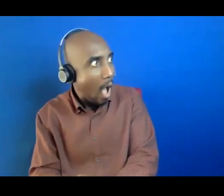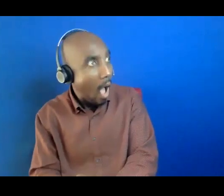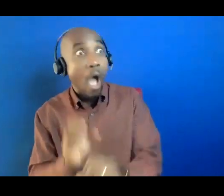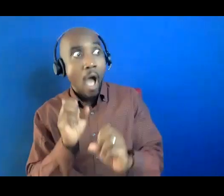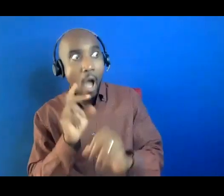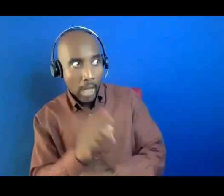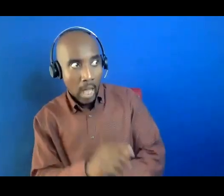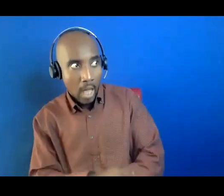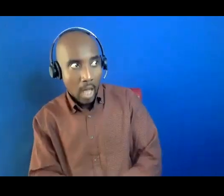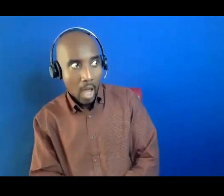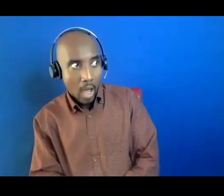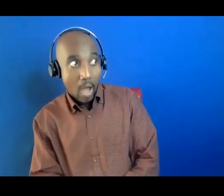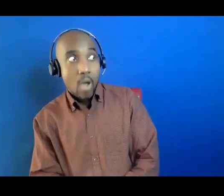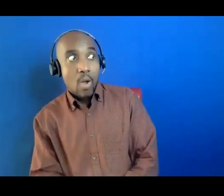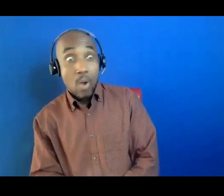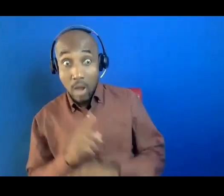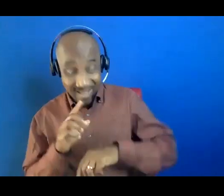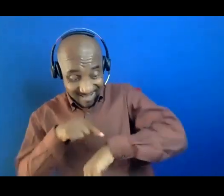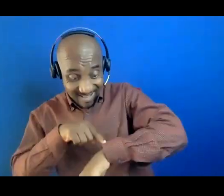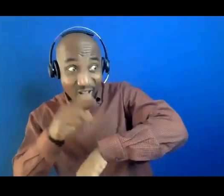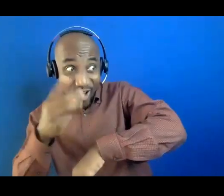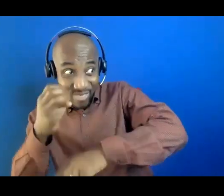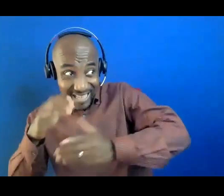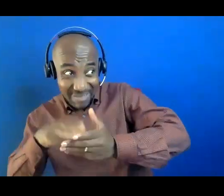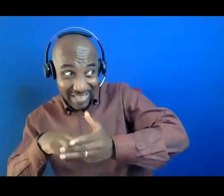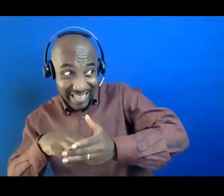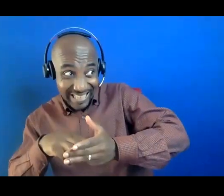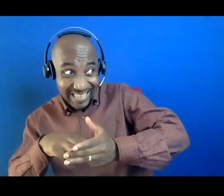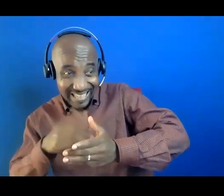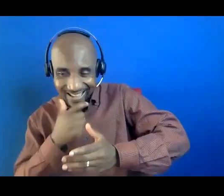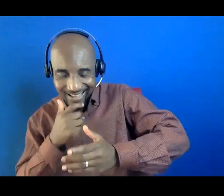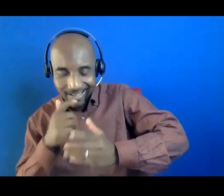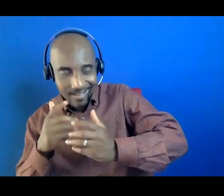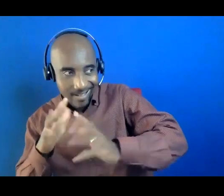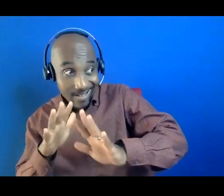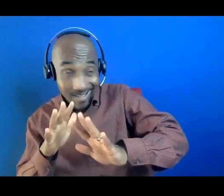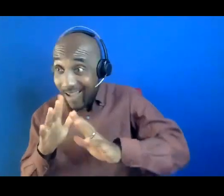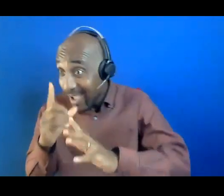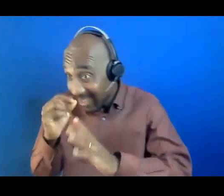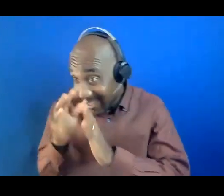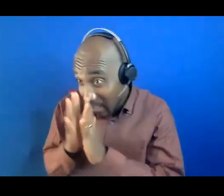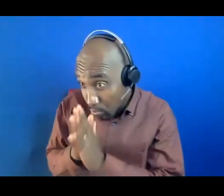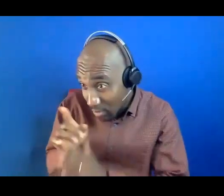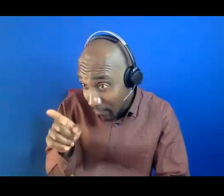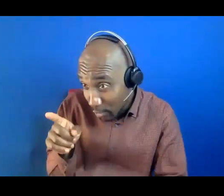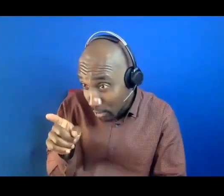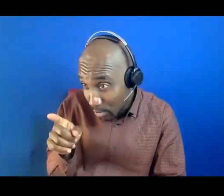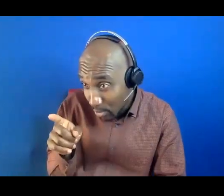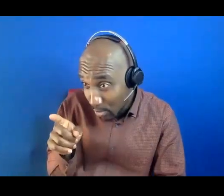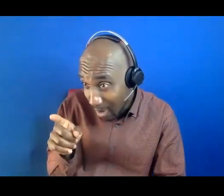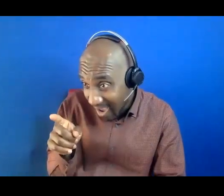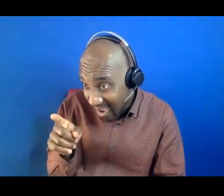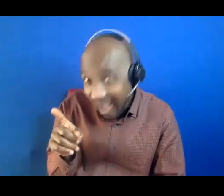okay. And I said, we've got 30 minutes. So she was like, oh, can I pray for you? And I said,